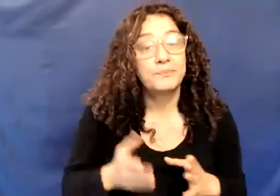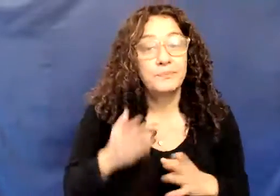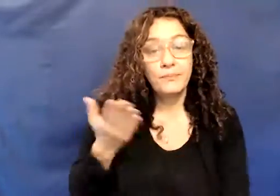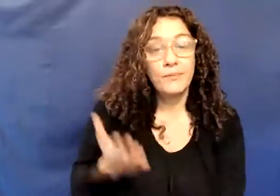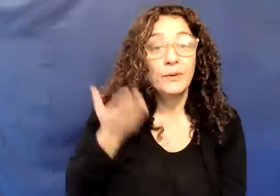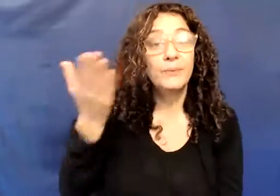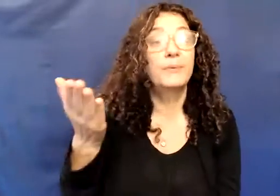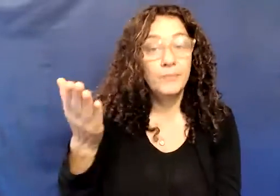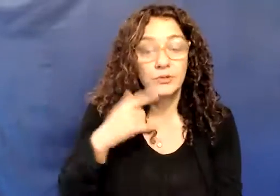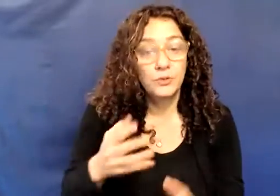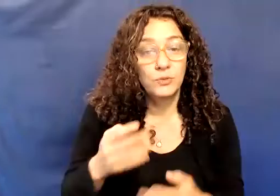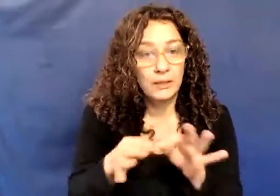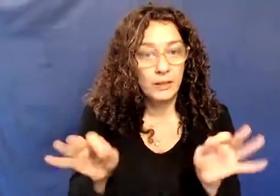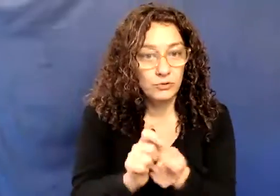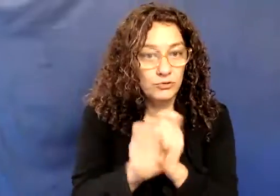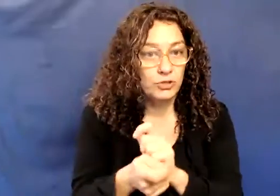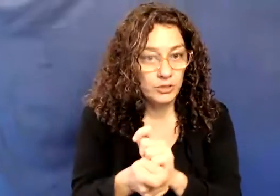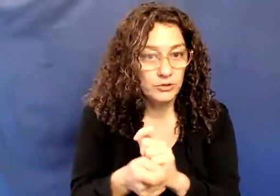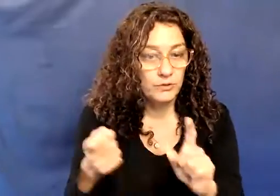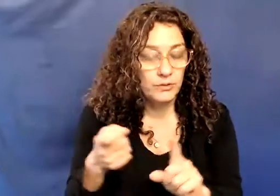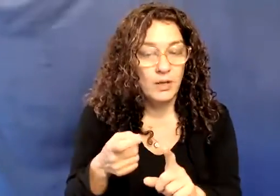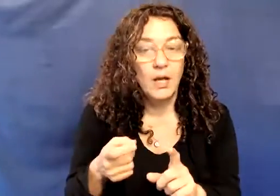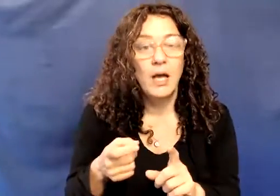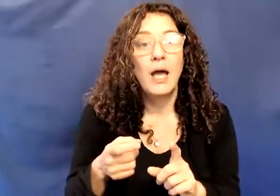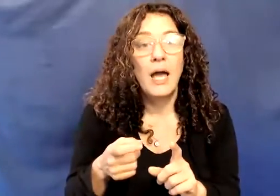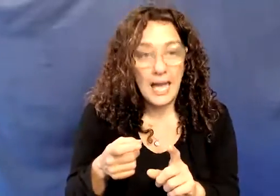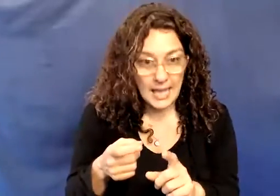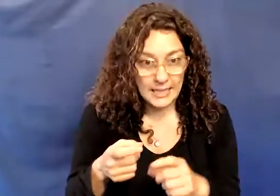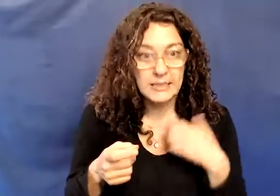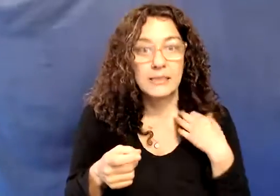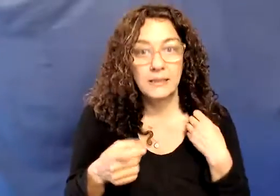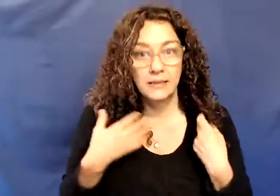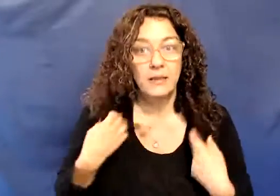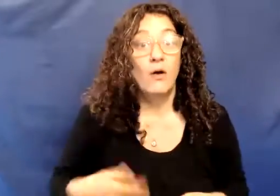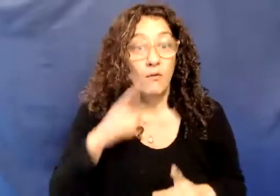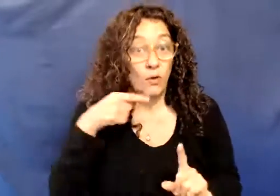you could tell that it meant life or death to this person.